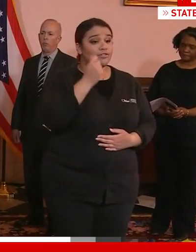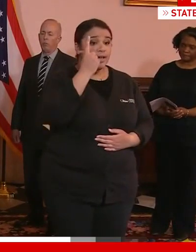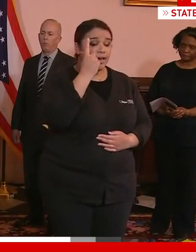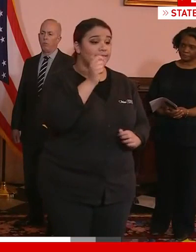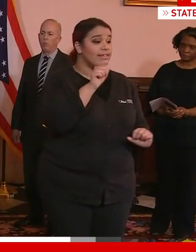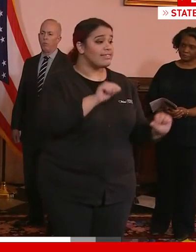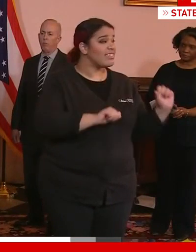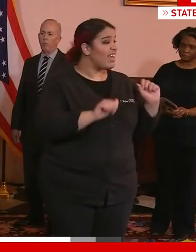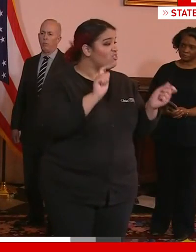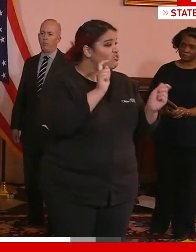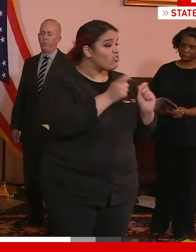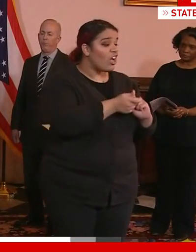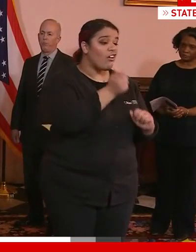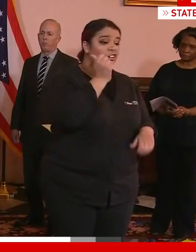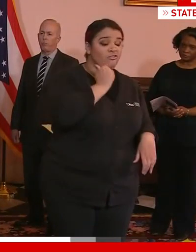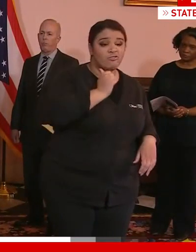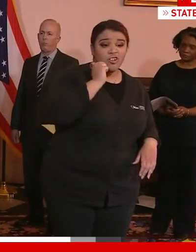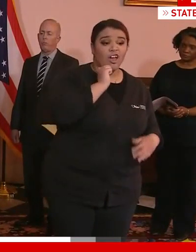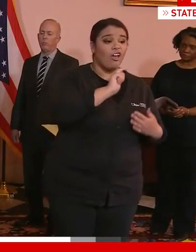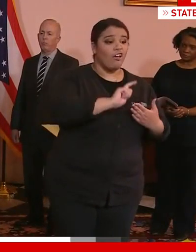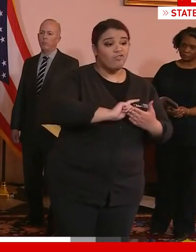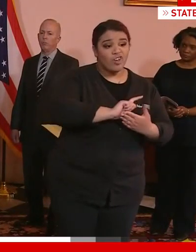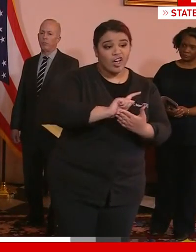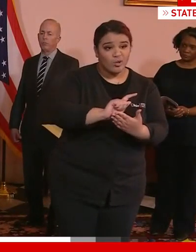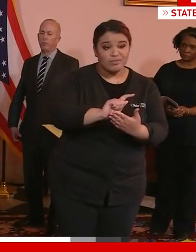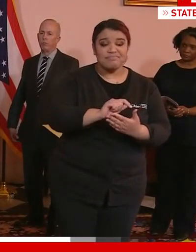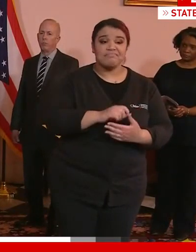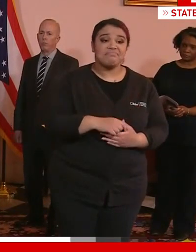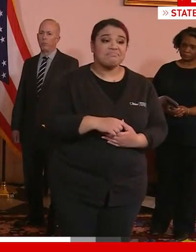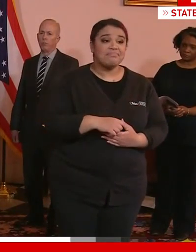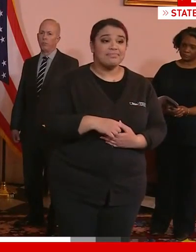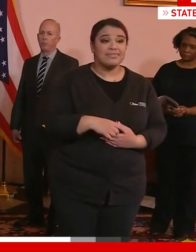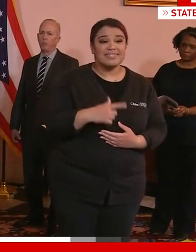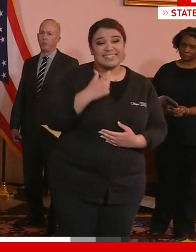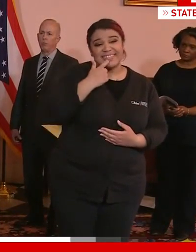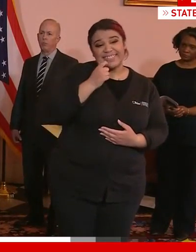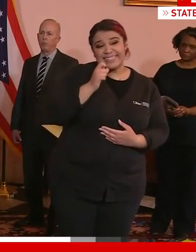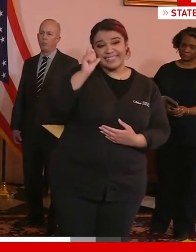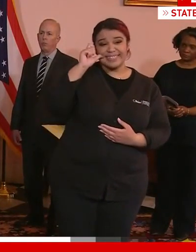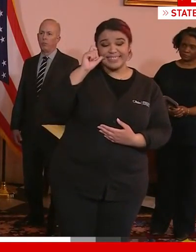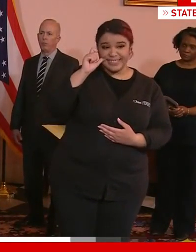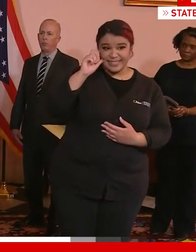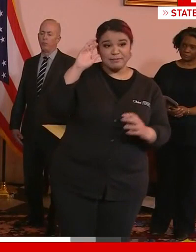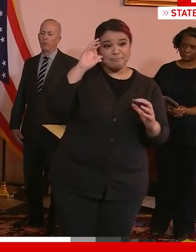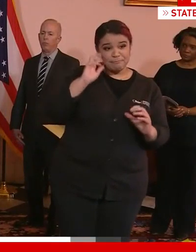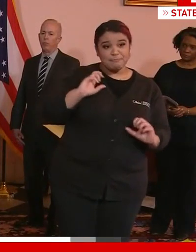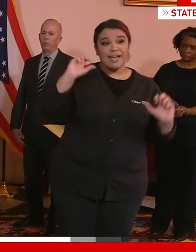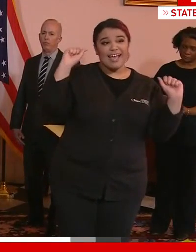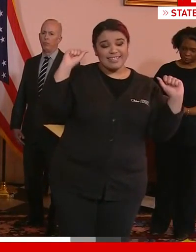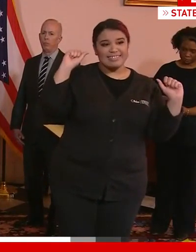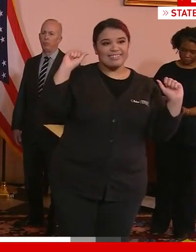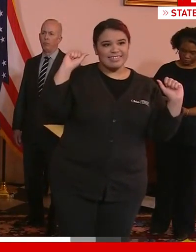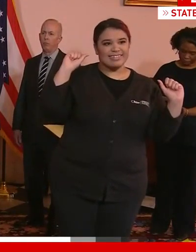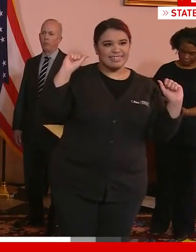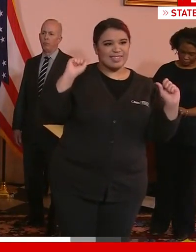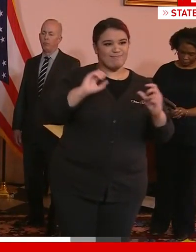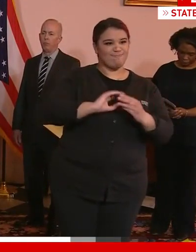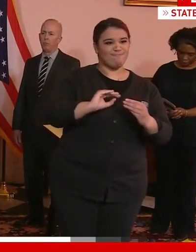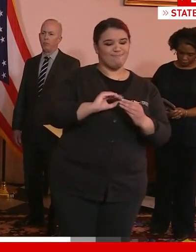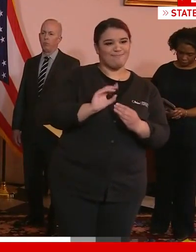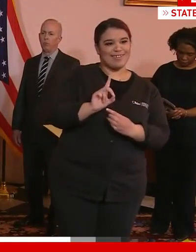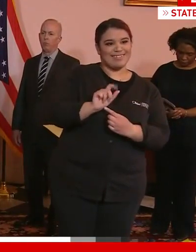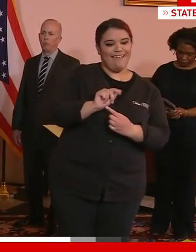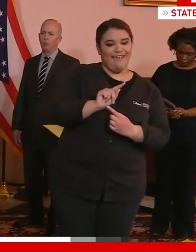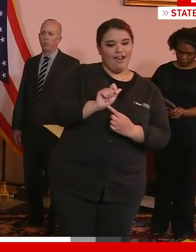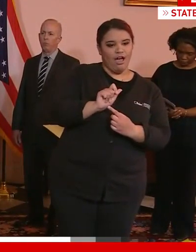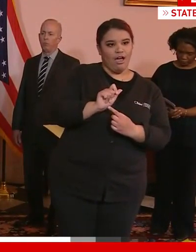can see in the press conference the president had yesterday, this is the very same data that his team is using, the models